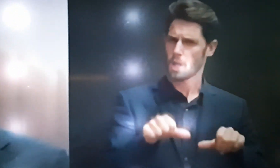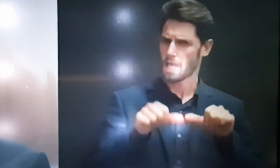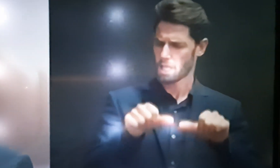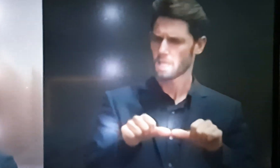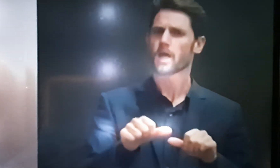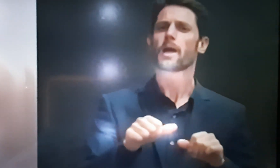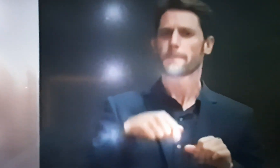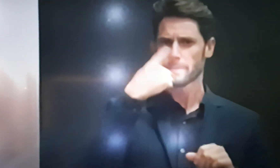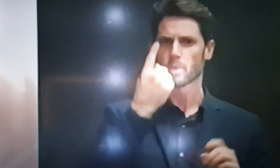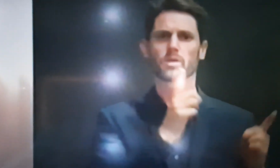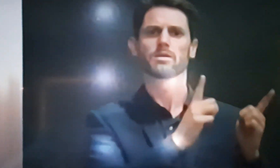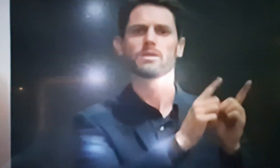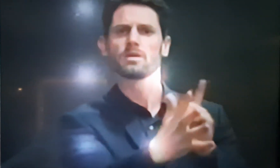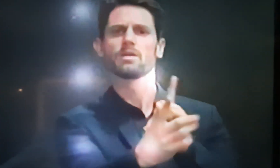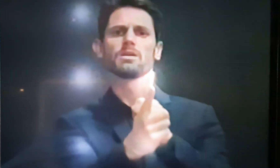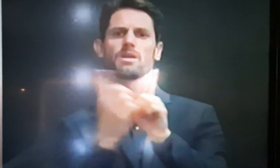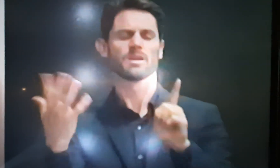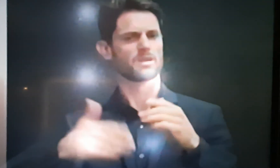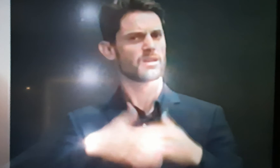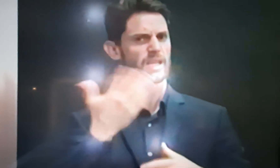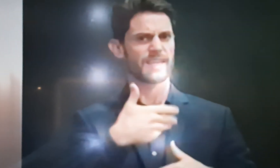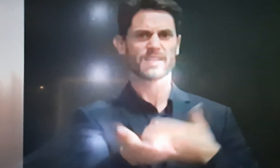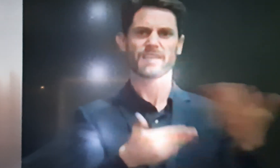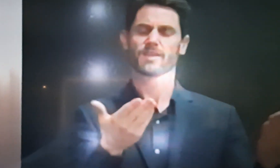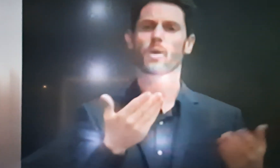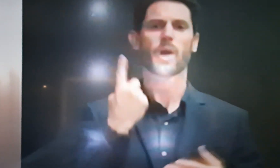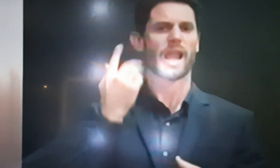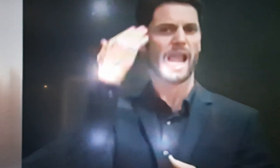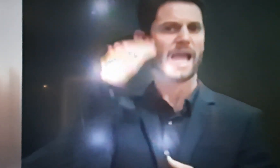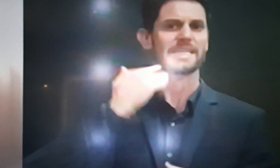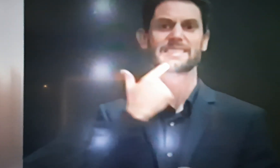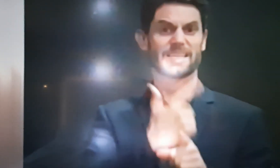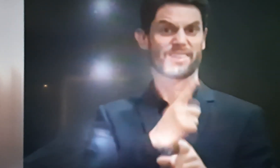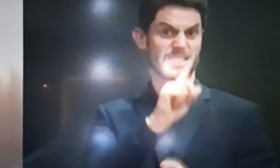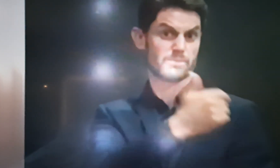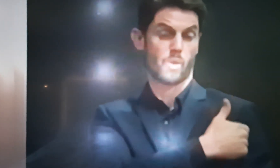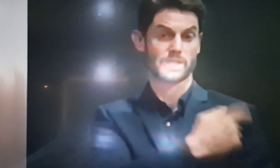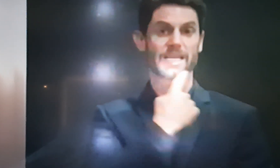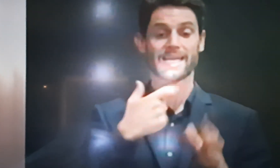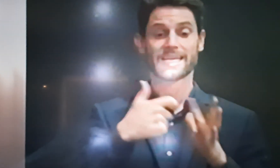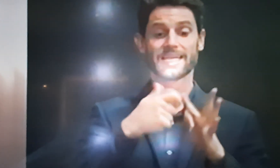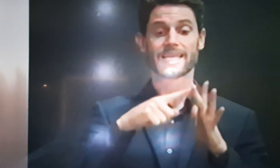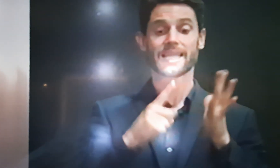fleeing transmission, Catherine Bennett said today, in the Kilmore outbreak, BlackRock outbreak, Some viewers on